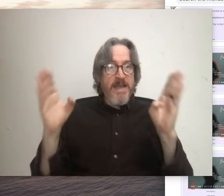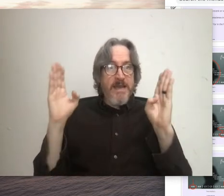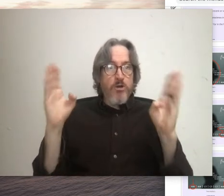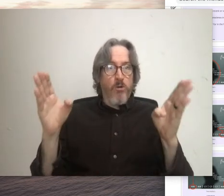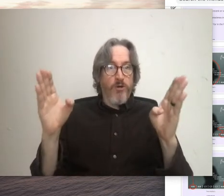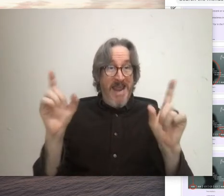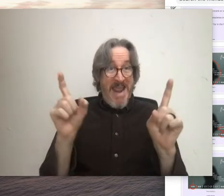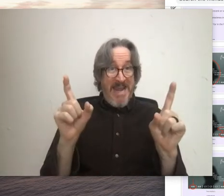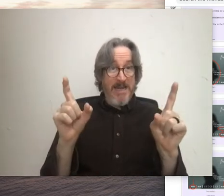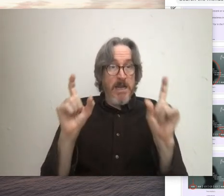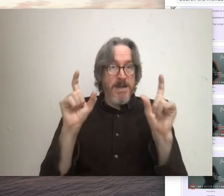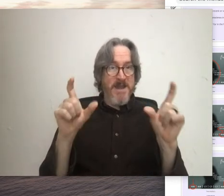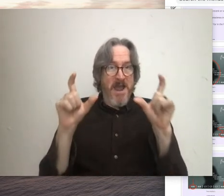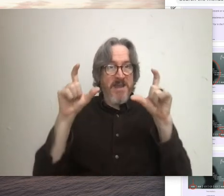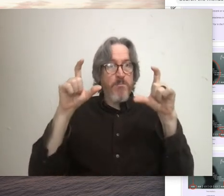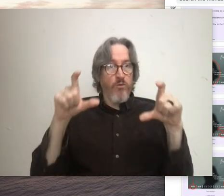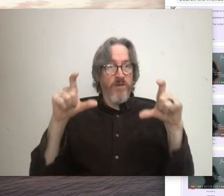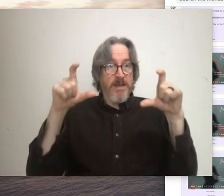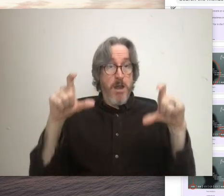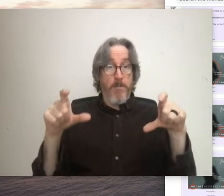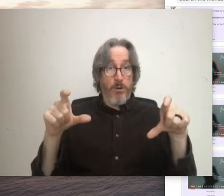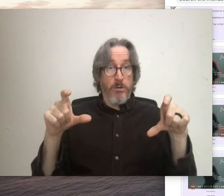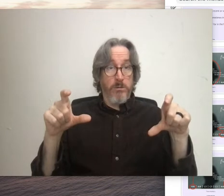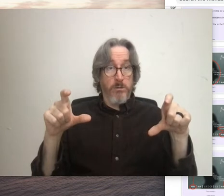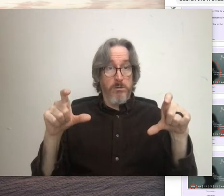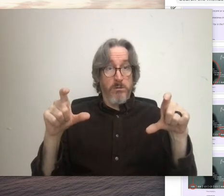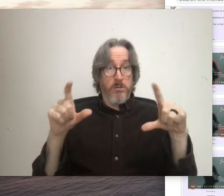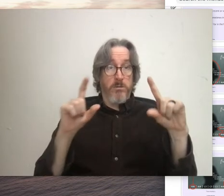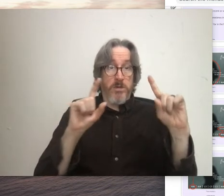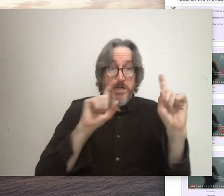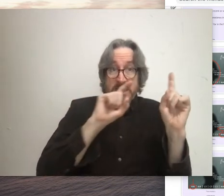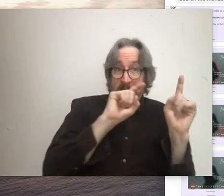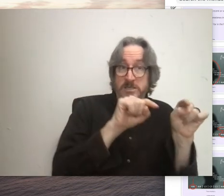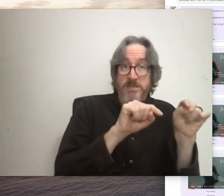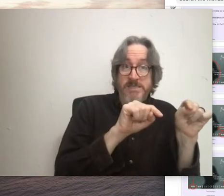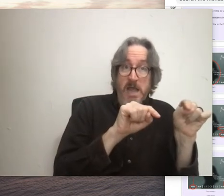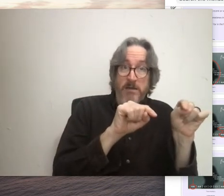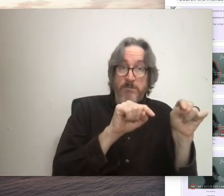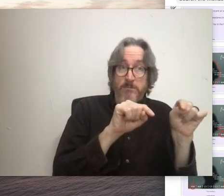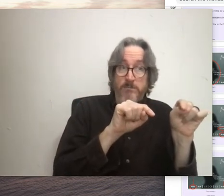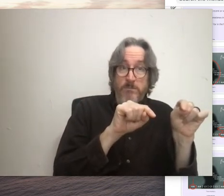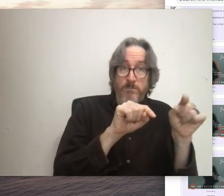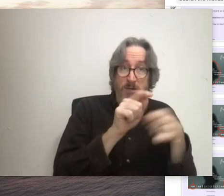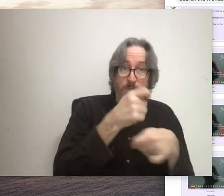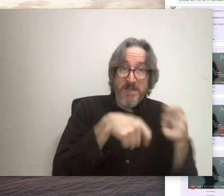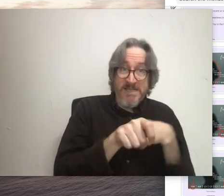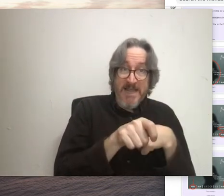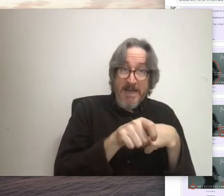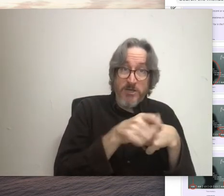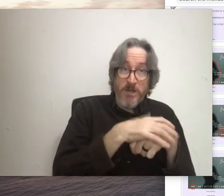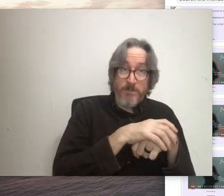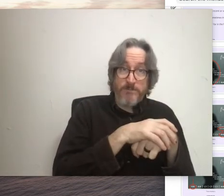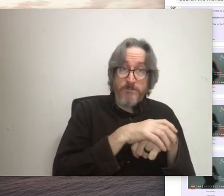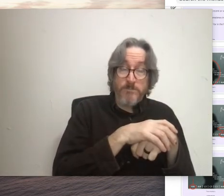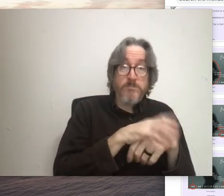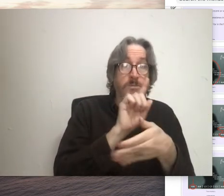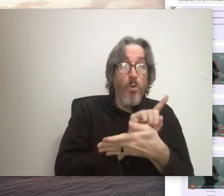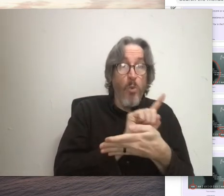We can incorporate any non-moving number into the sign by replacing that